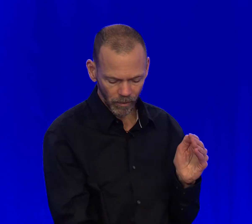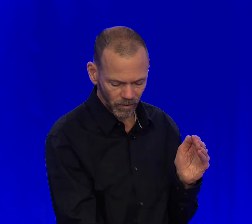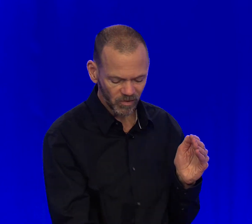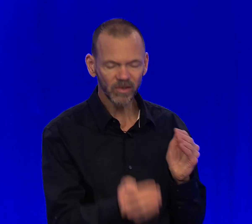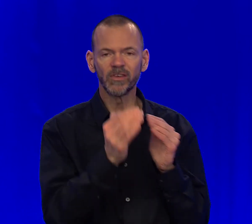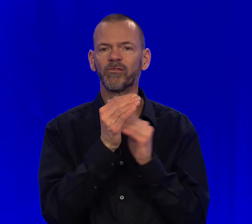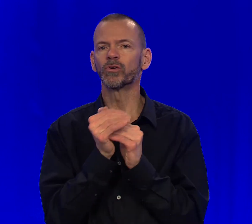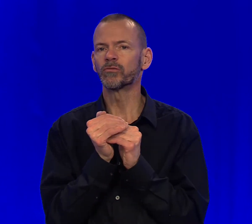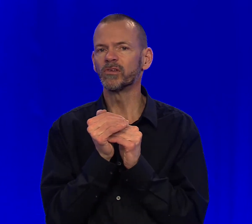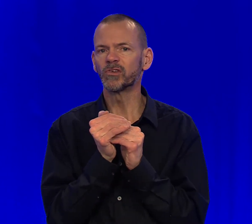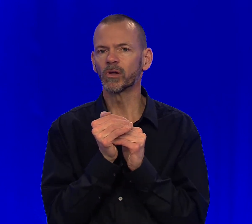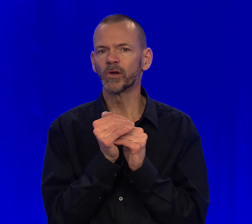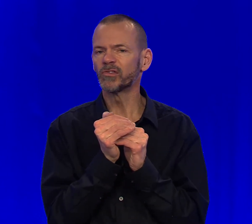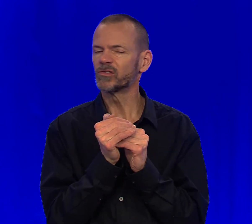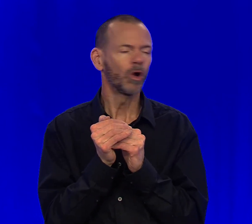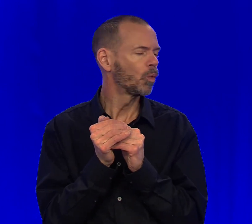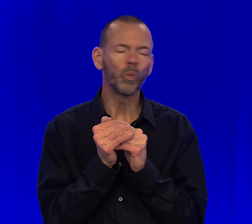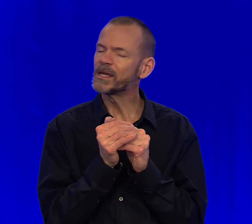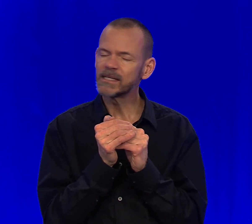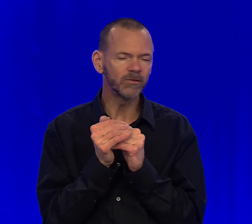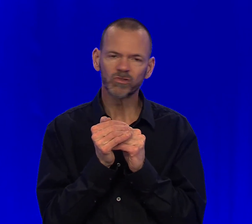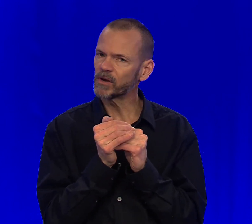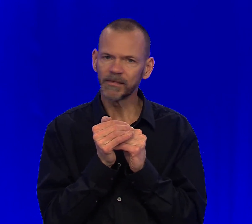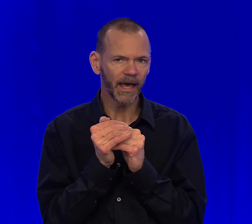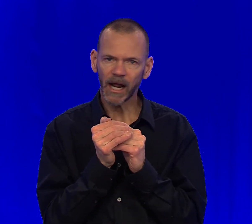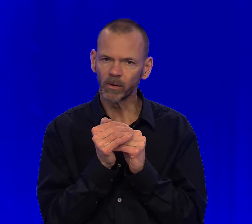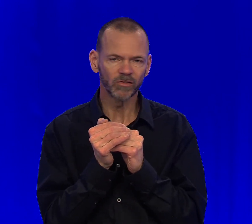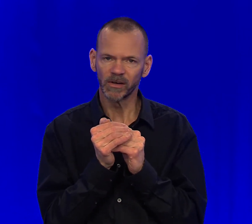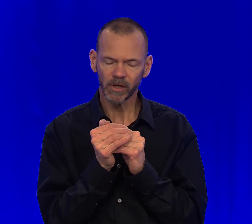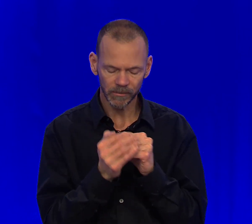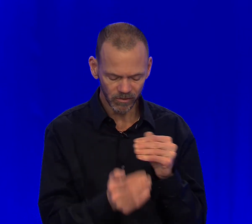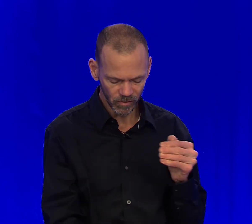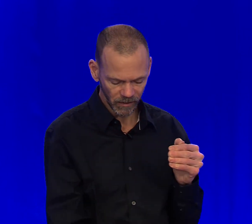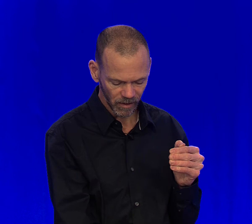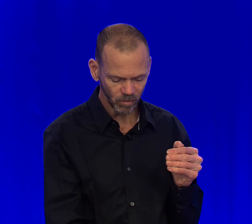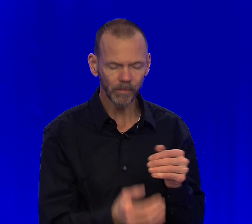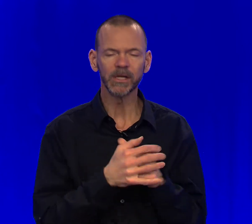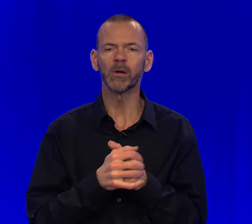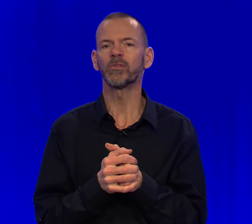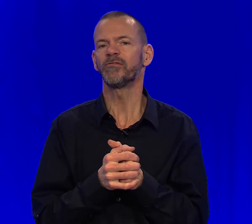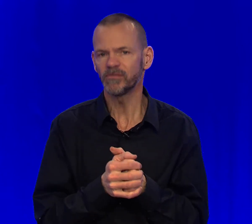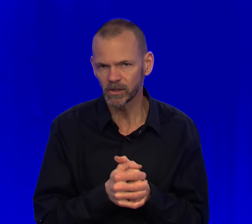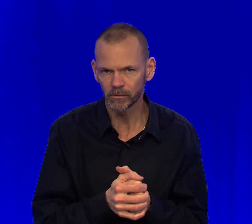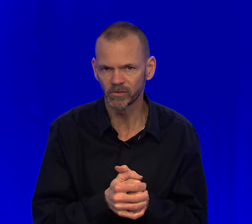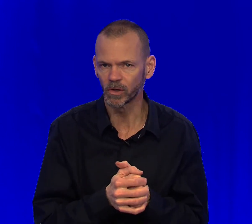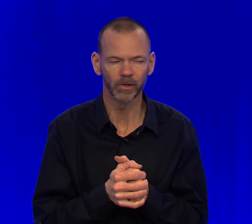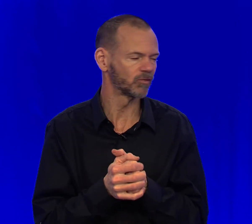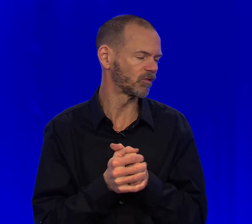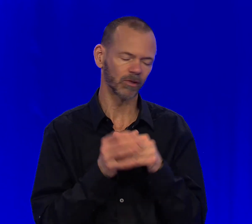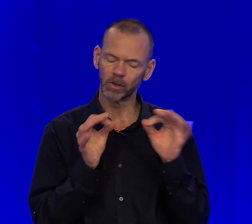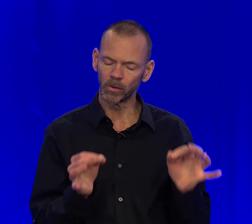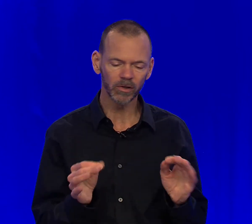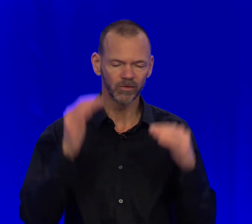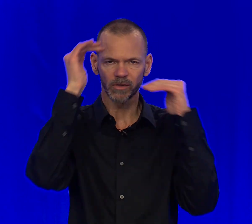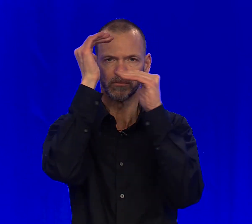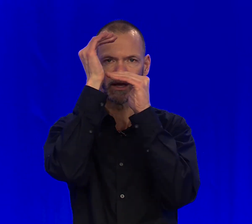with the 64-degree scoliosis, we didn't straighten that out. It's never going to be straightened. This woman here with the 50-degree scoliosis, the goal is not to make